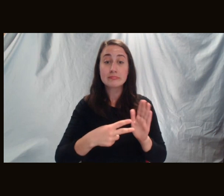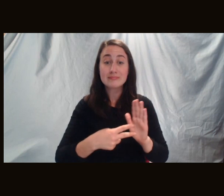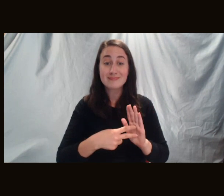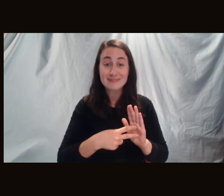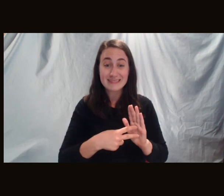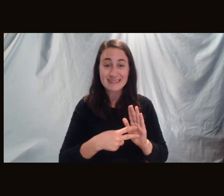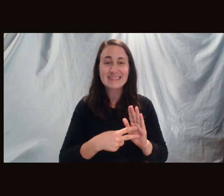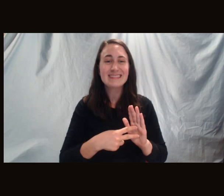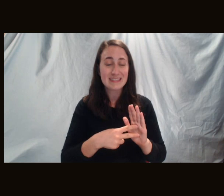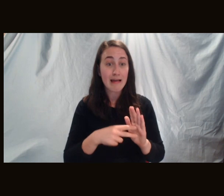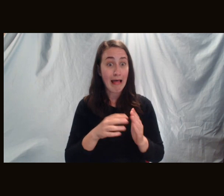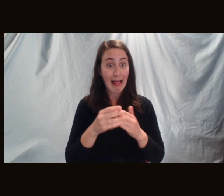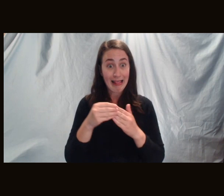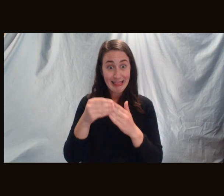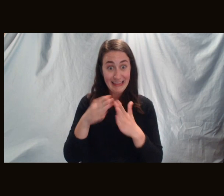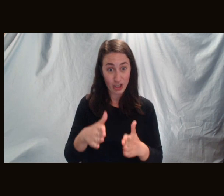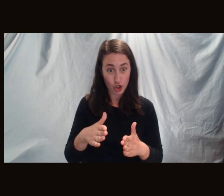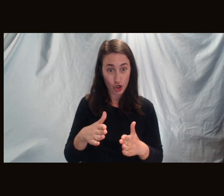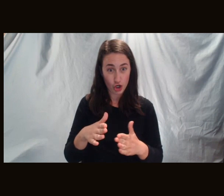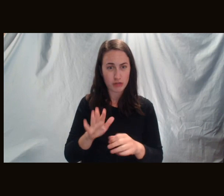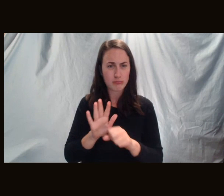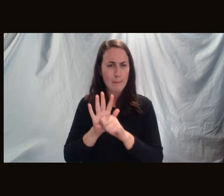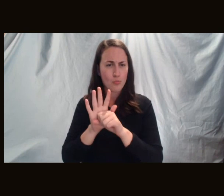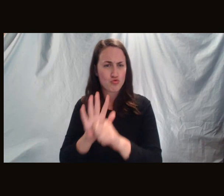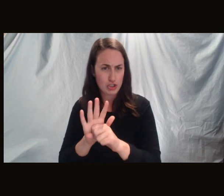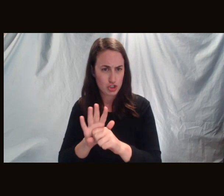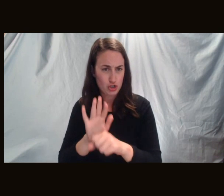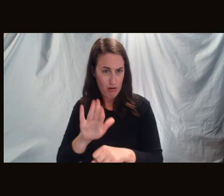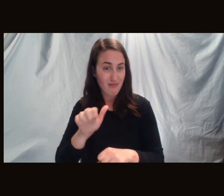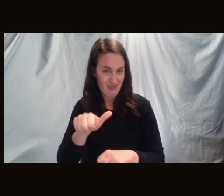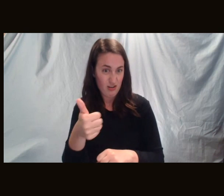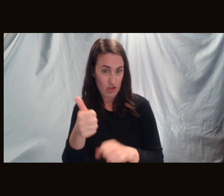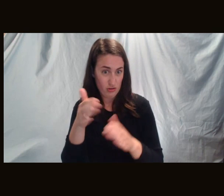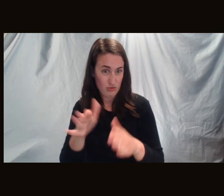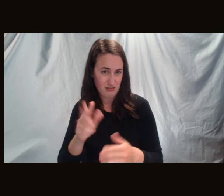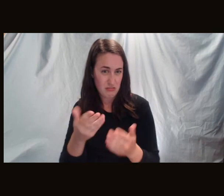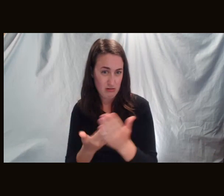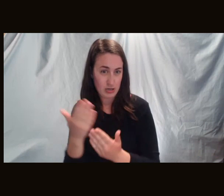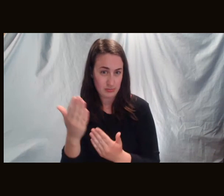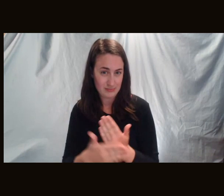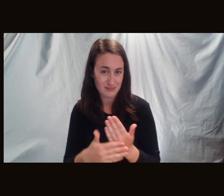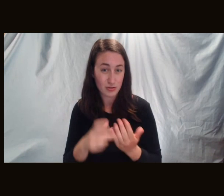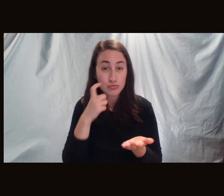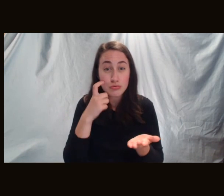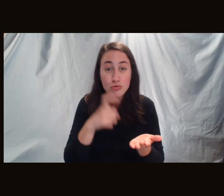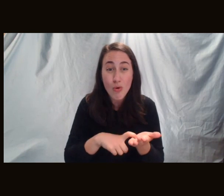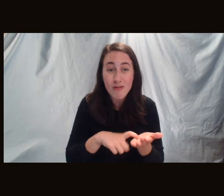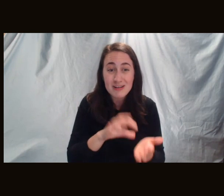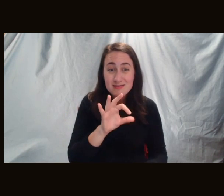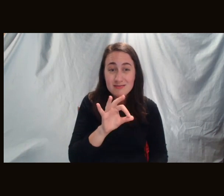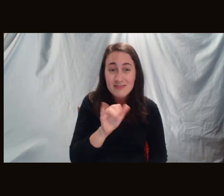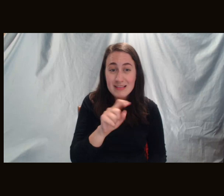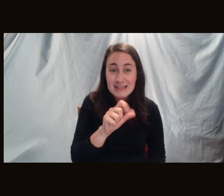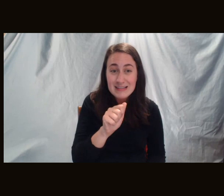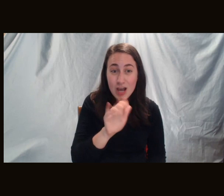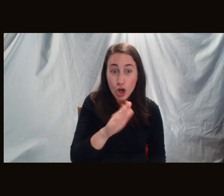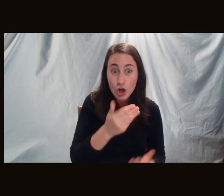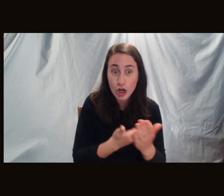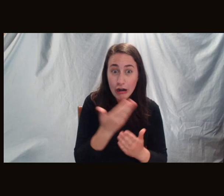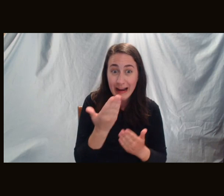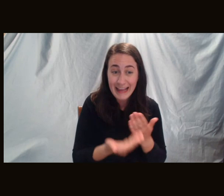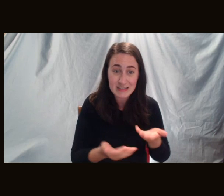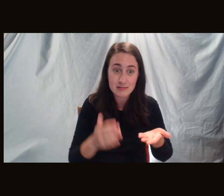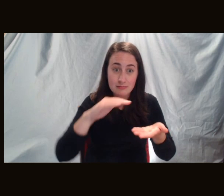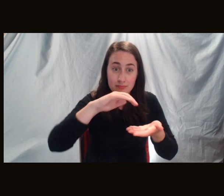against the partner, the follower's hands, the palms of the hands. Notice how Felicita has her fingers curled over my